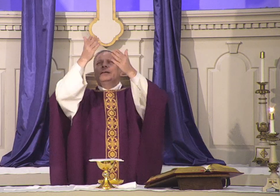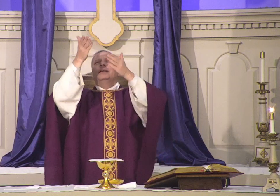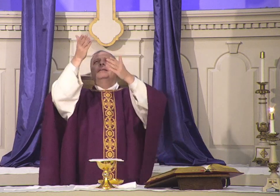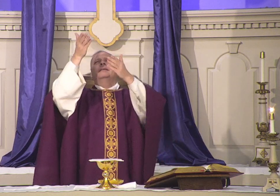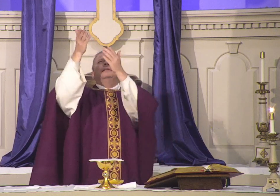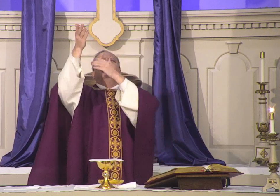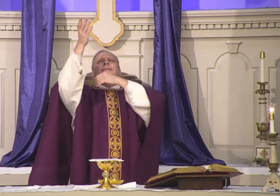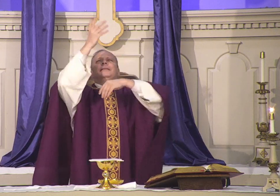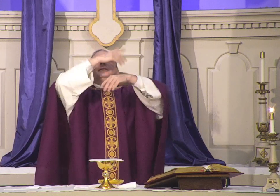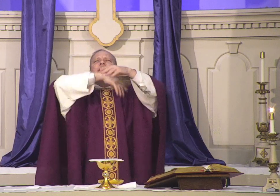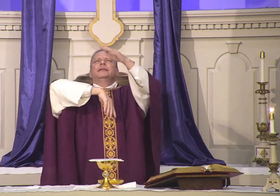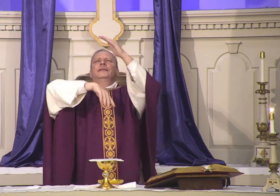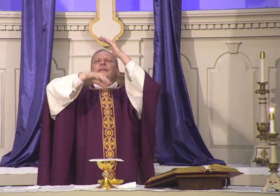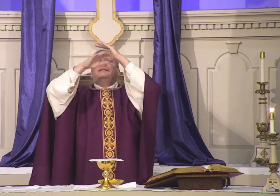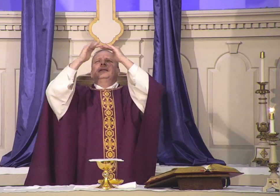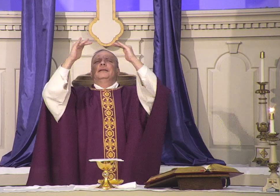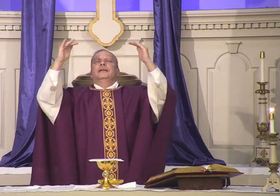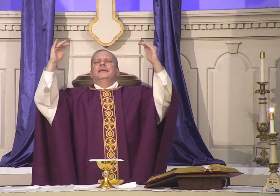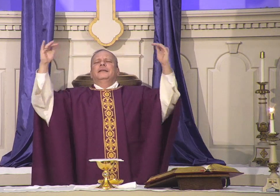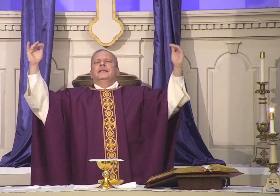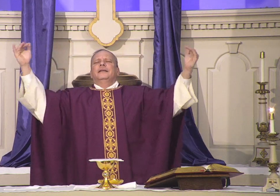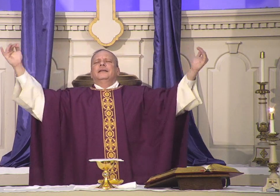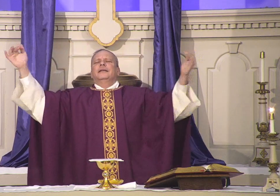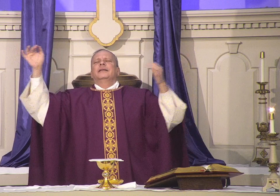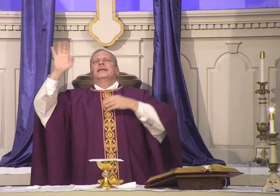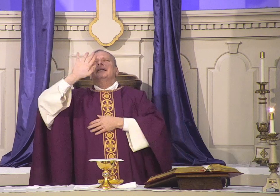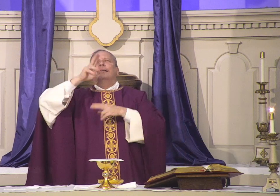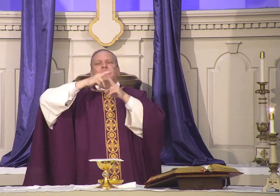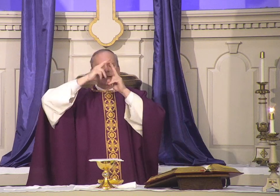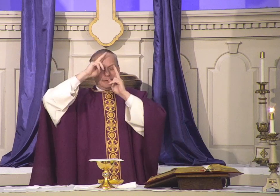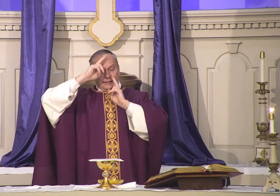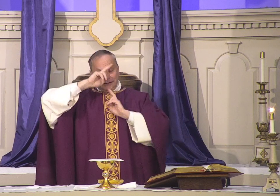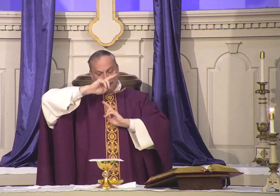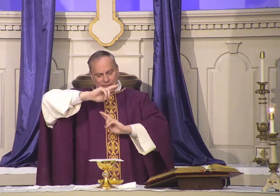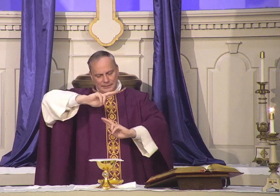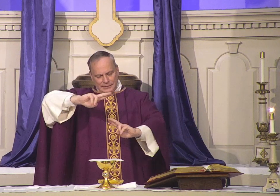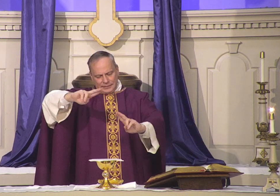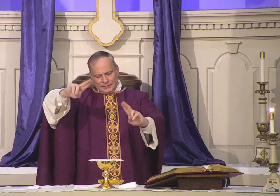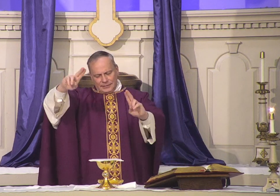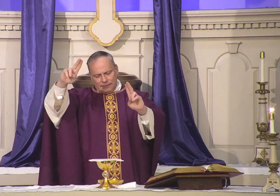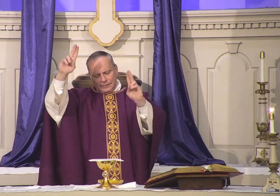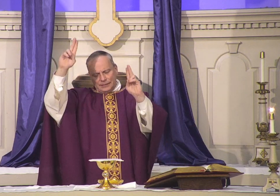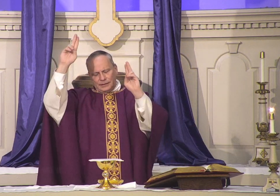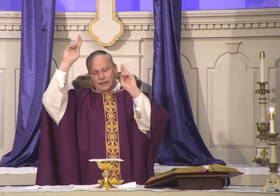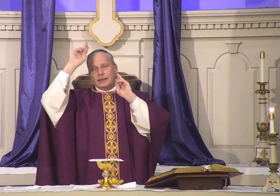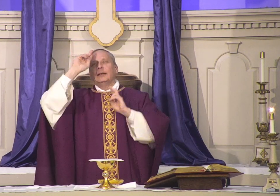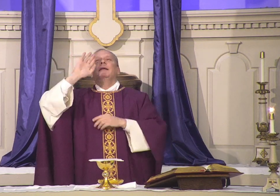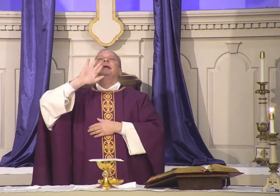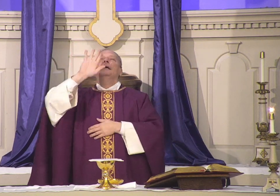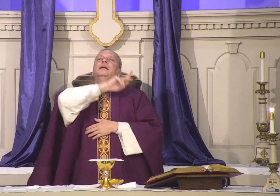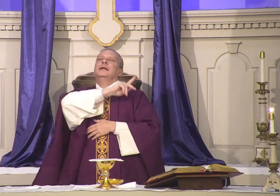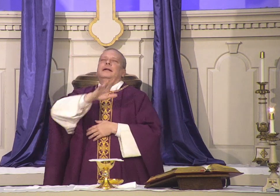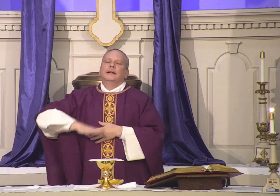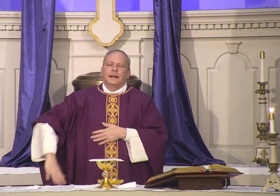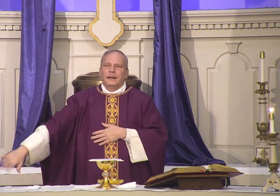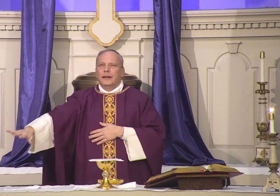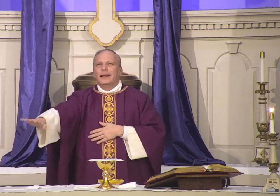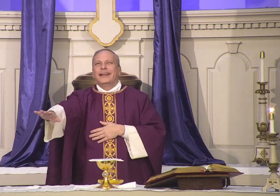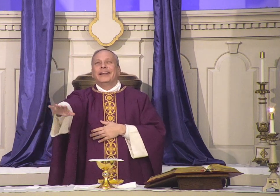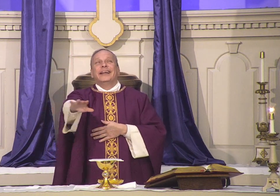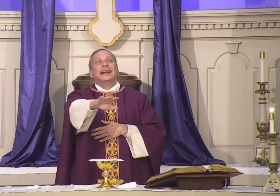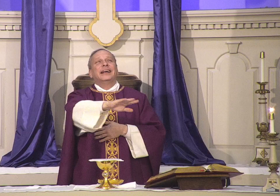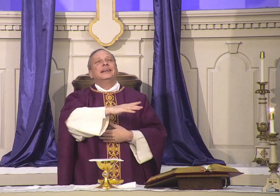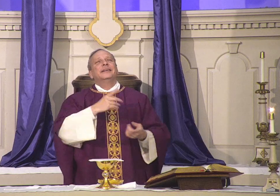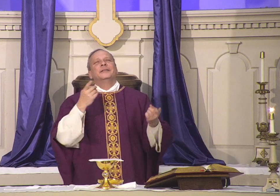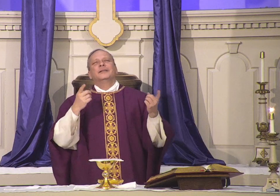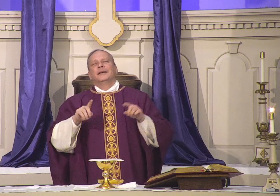Our Father, who art in heaven, hallowed be thy name.